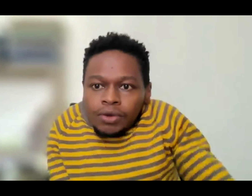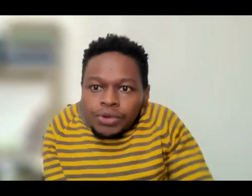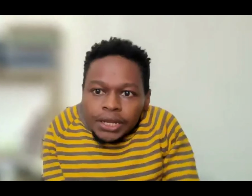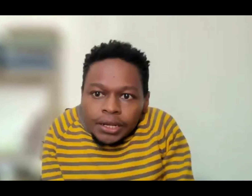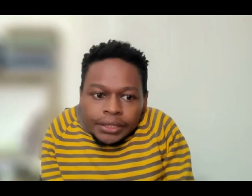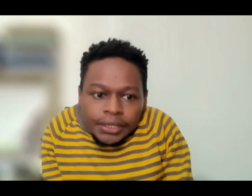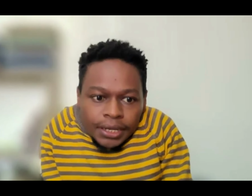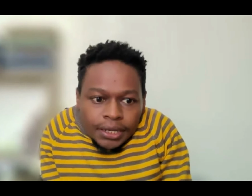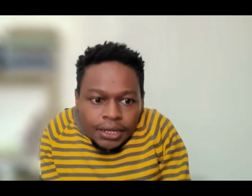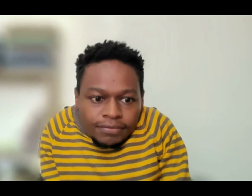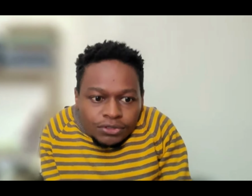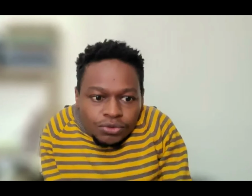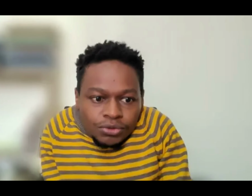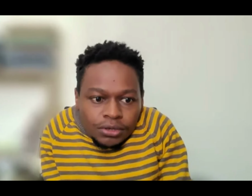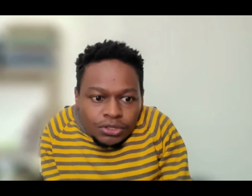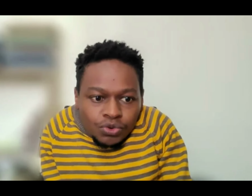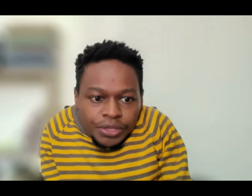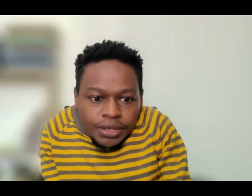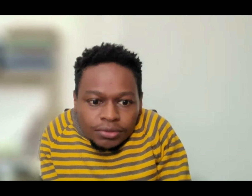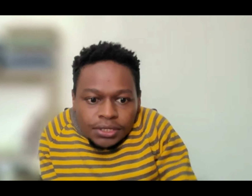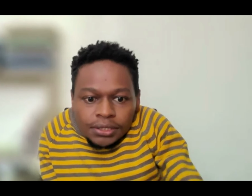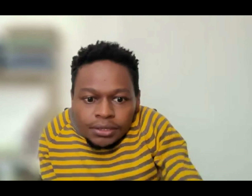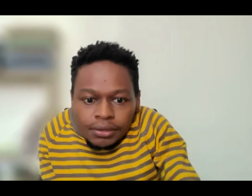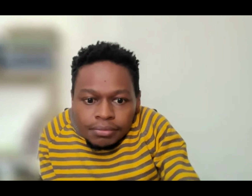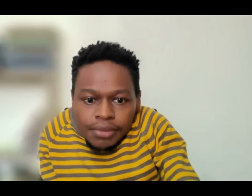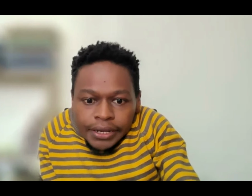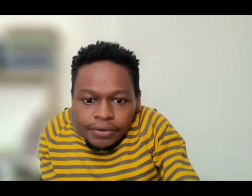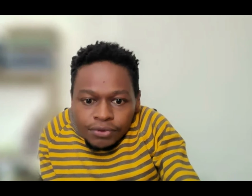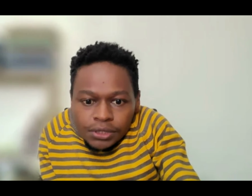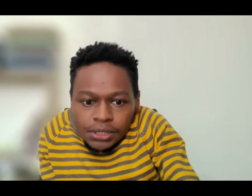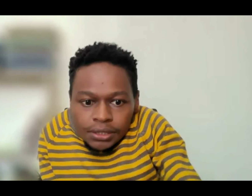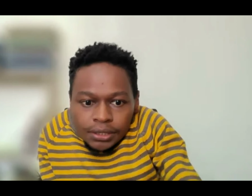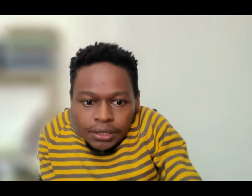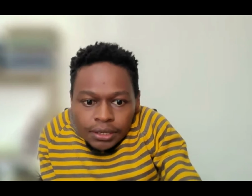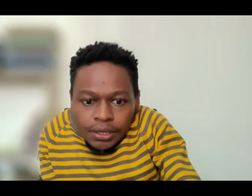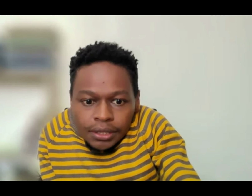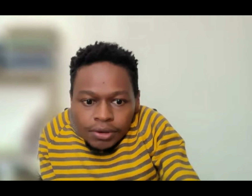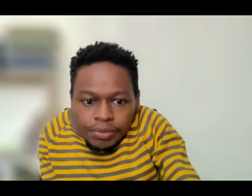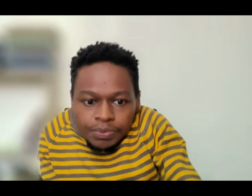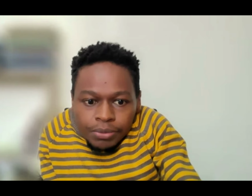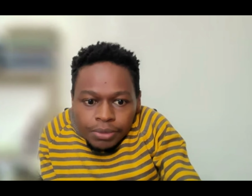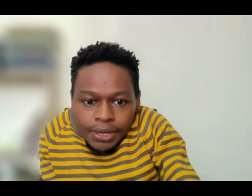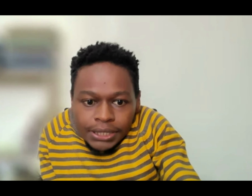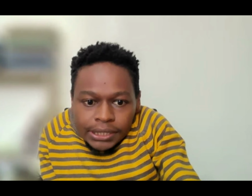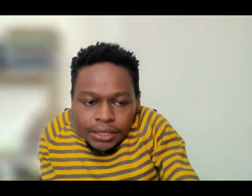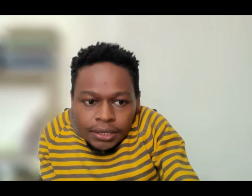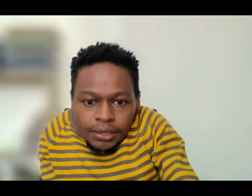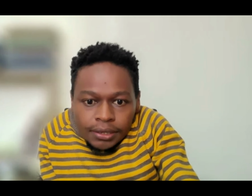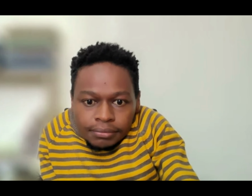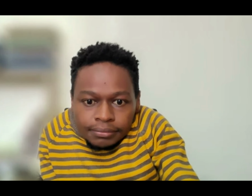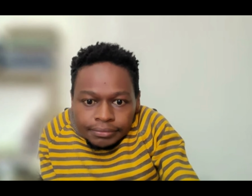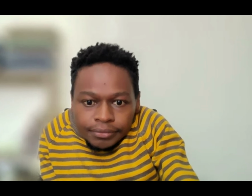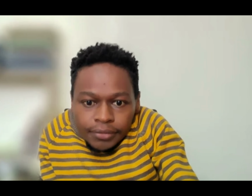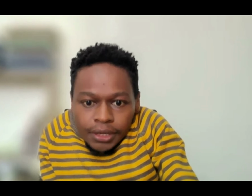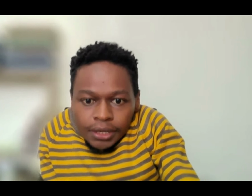Okay, I think I'll have to do without my headphones. They were a bit problematic. But